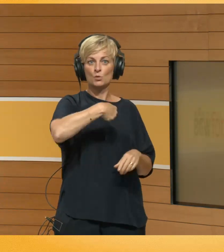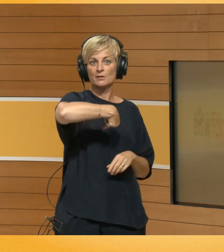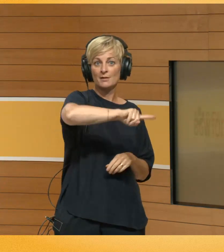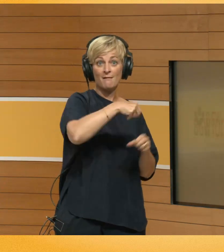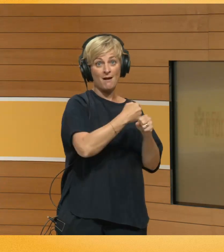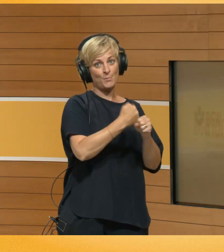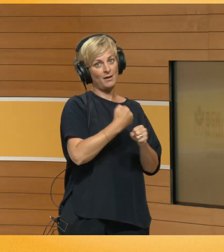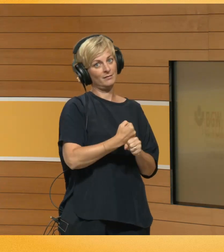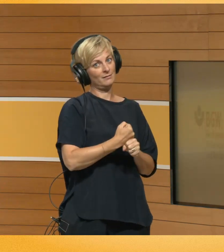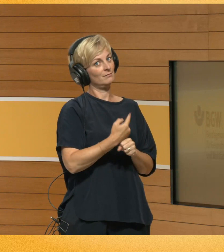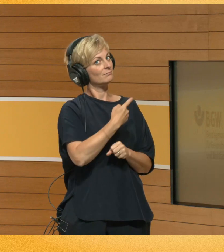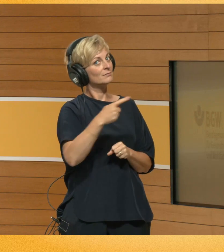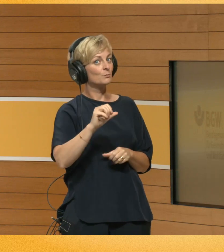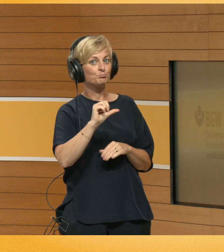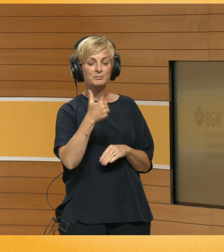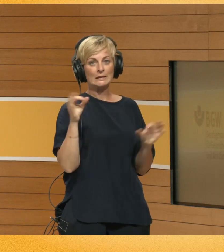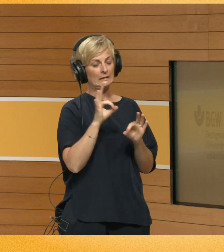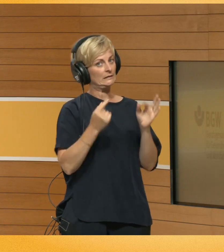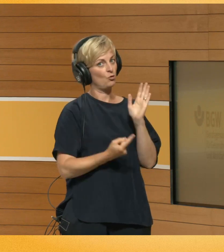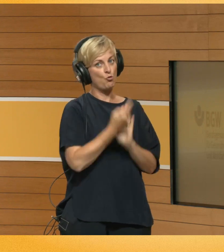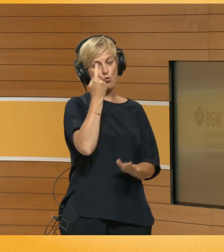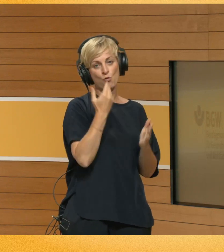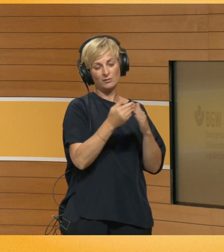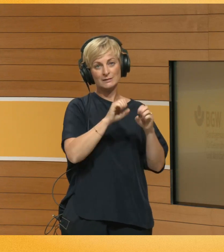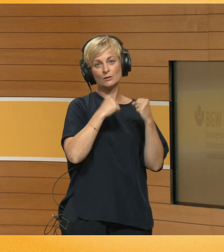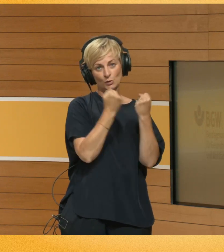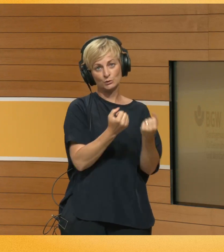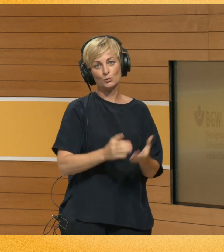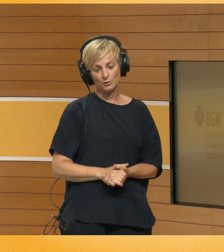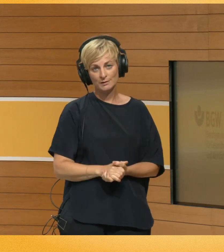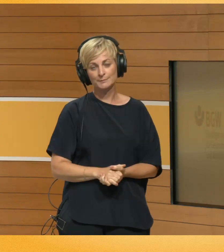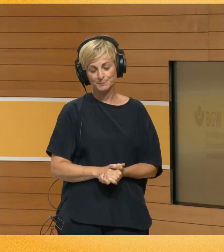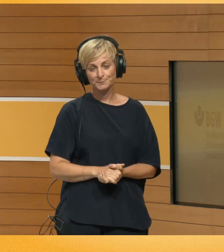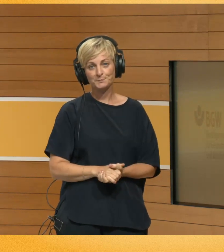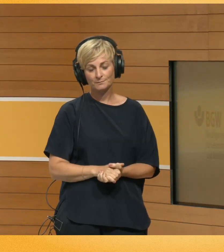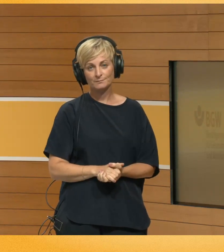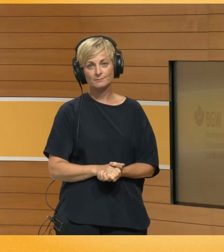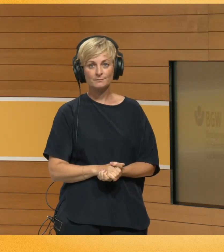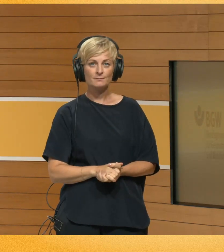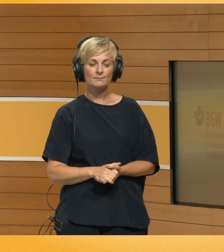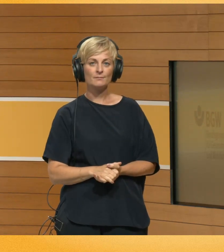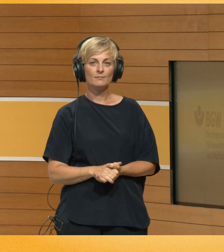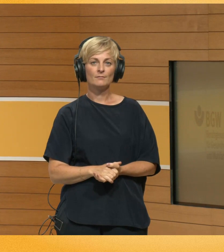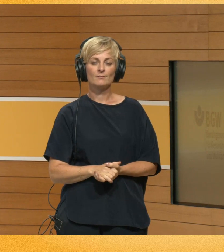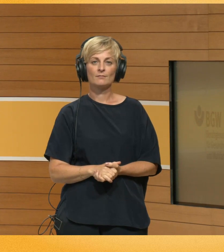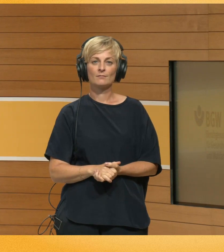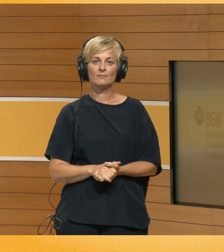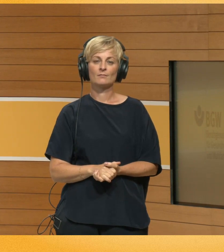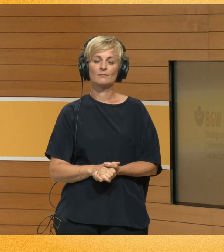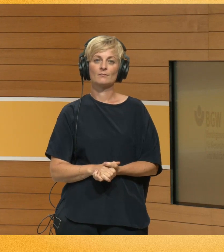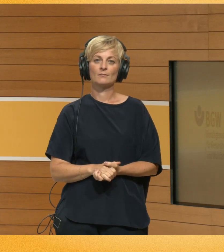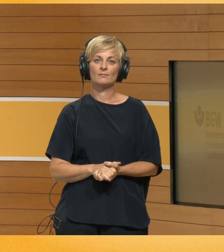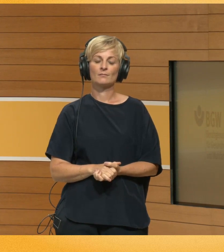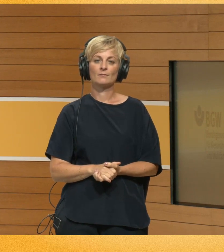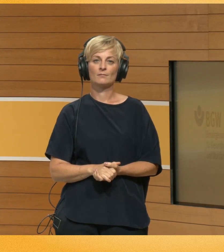system. You don't have to treat a live patient to be a health worker. You can actually be the person who cleans or the security person